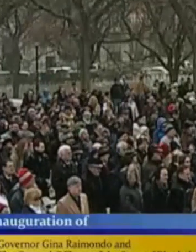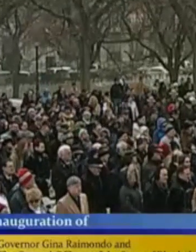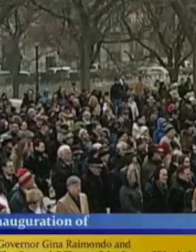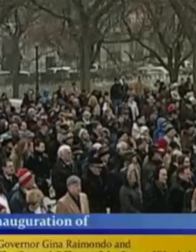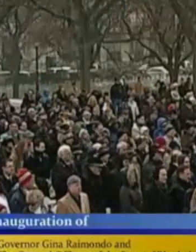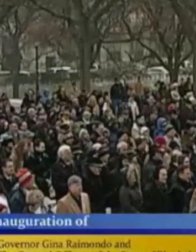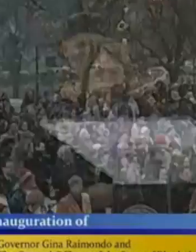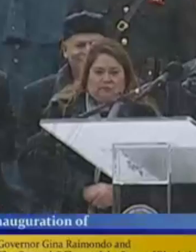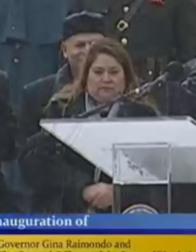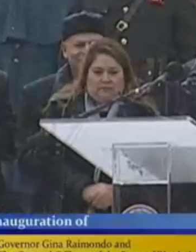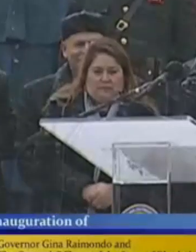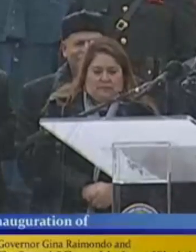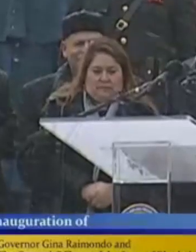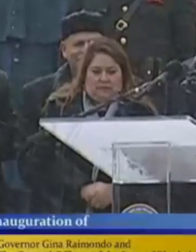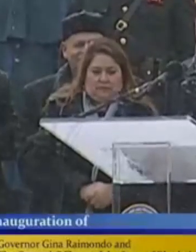Thank you.